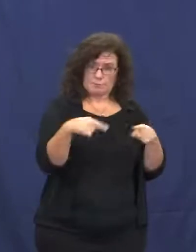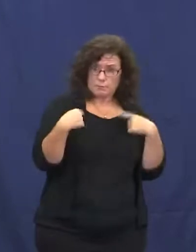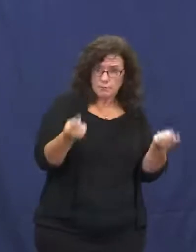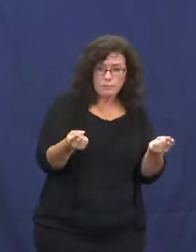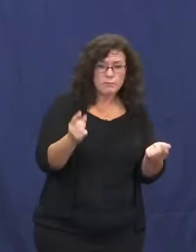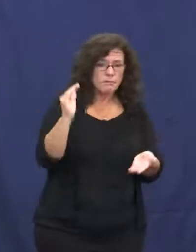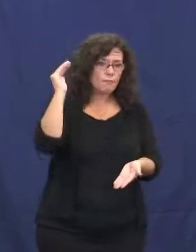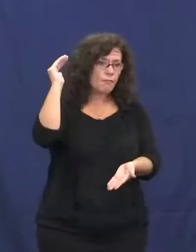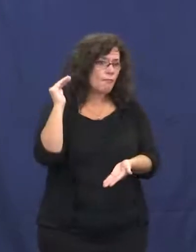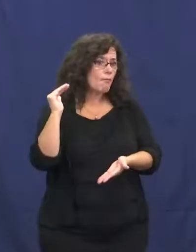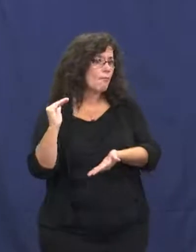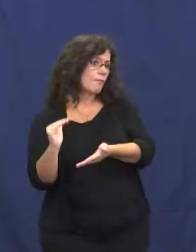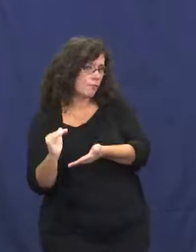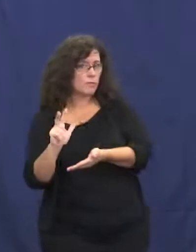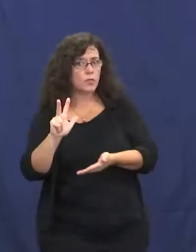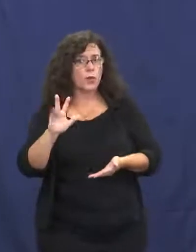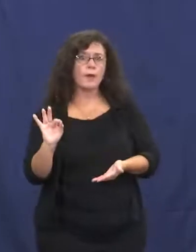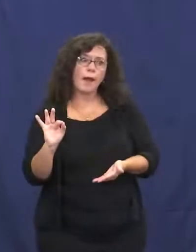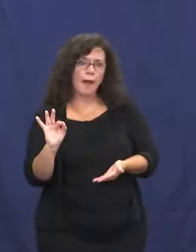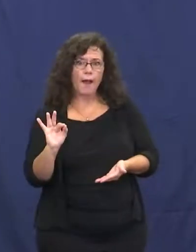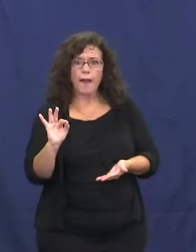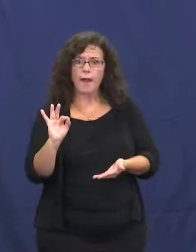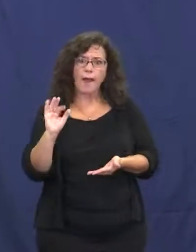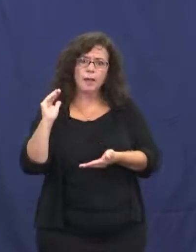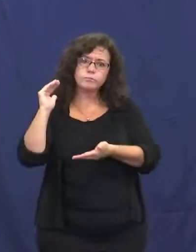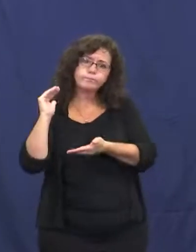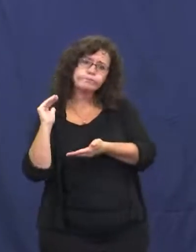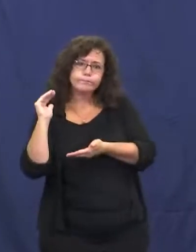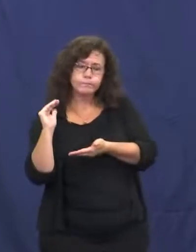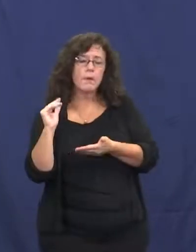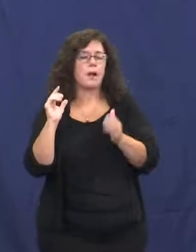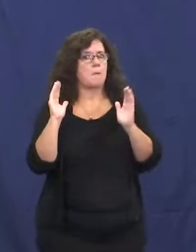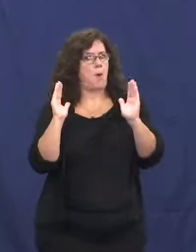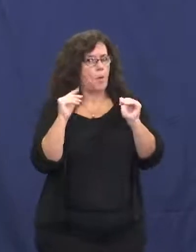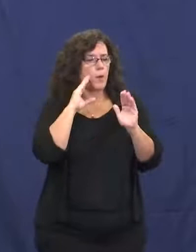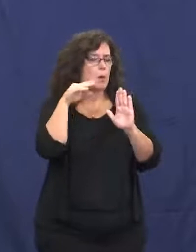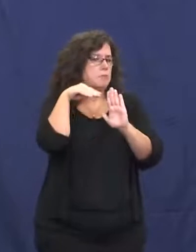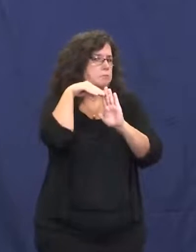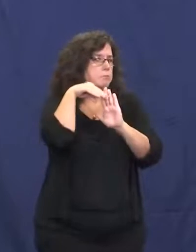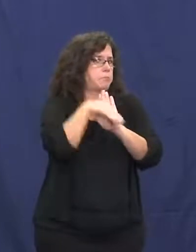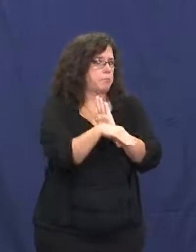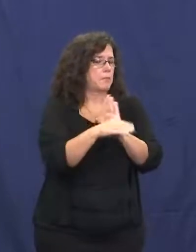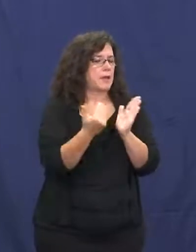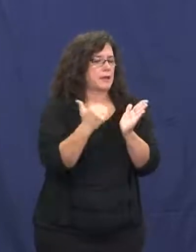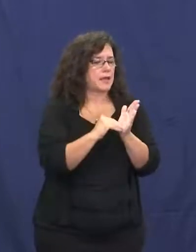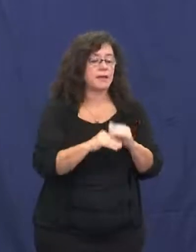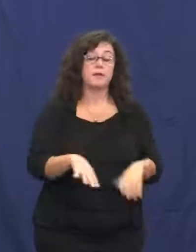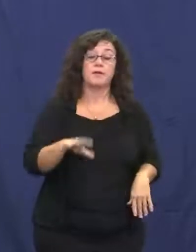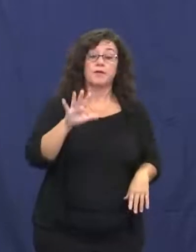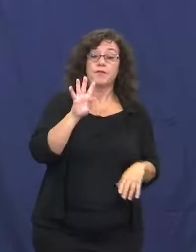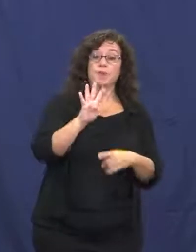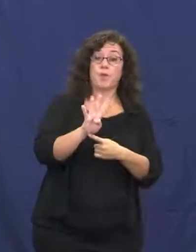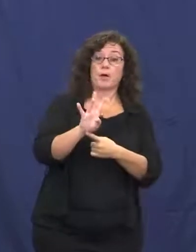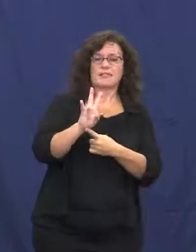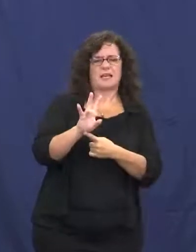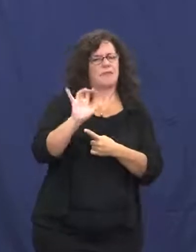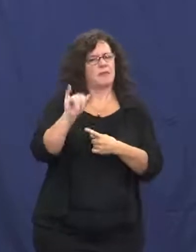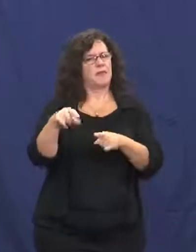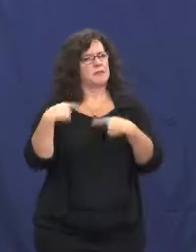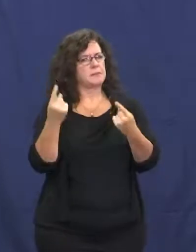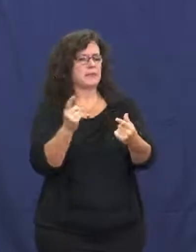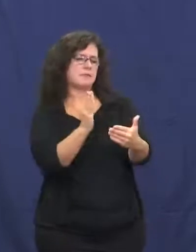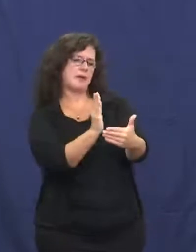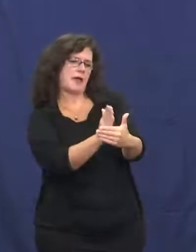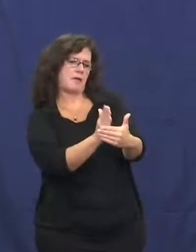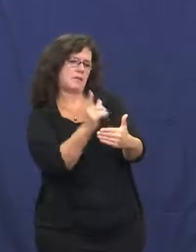as low as 39 the other day. We hope to have a continued downward trend, but 47 has been around the average in the last few